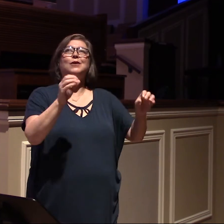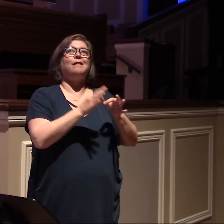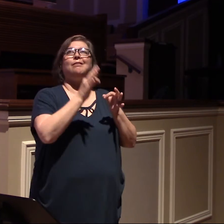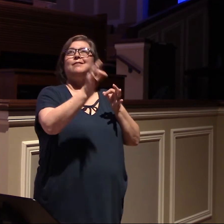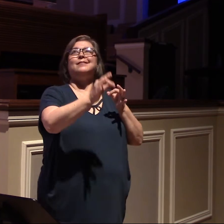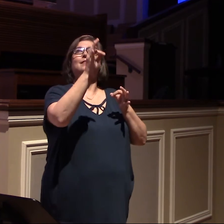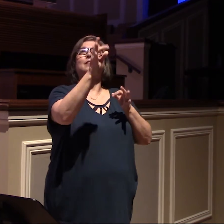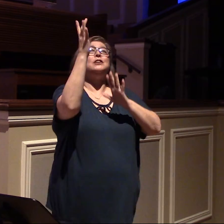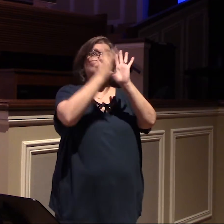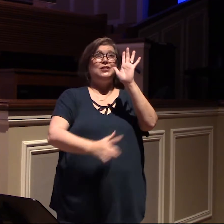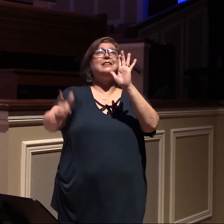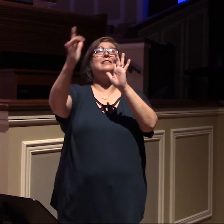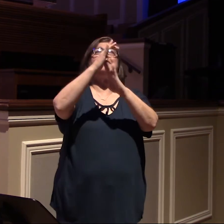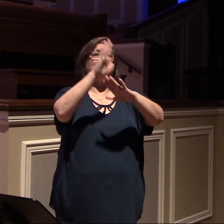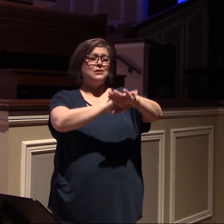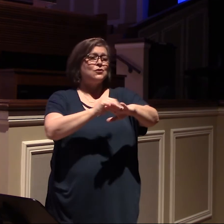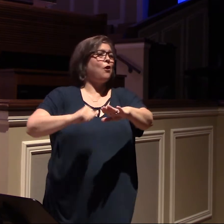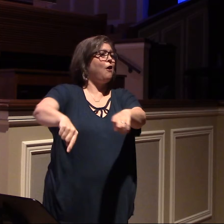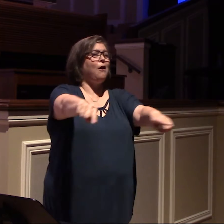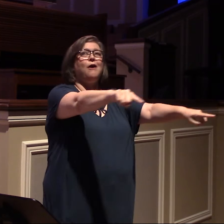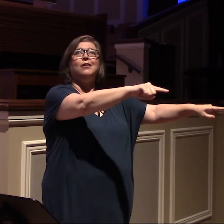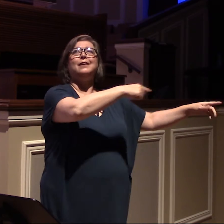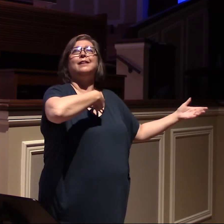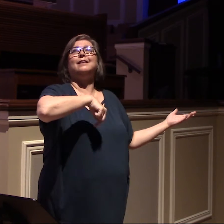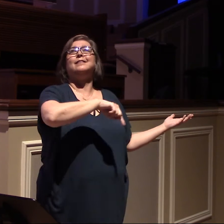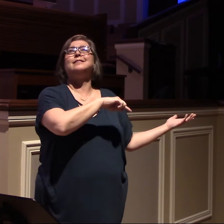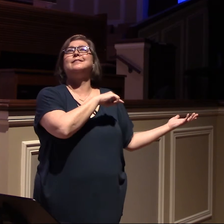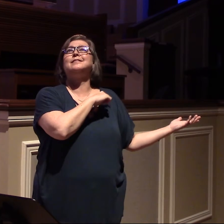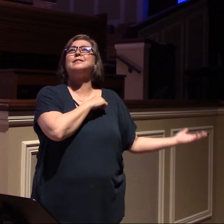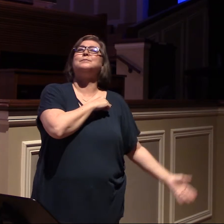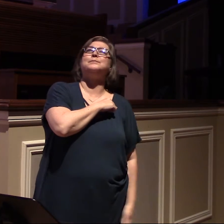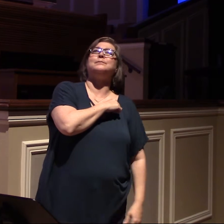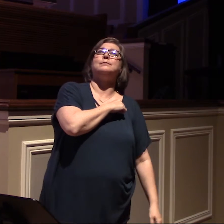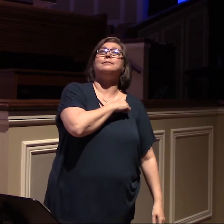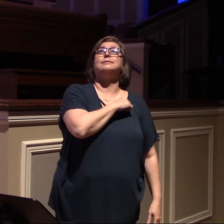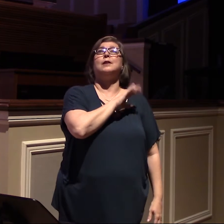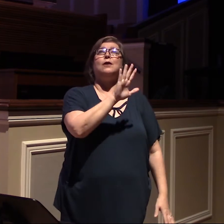to wait. Jesus is calling.